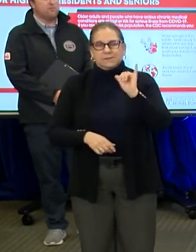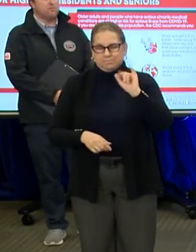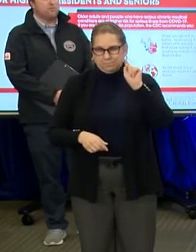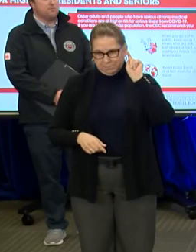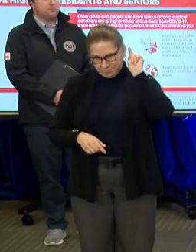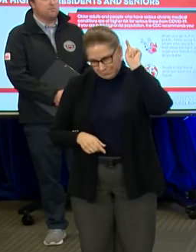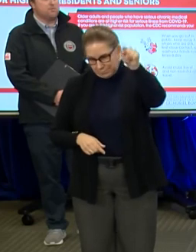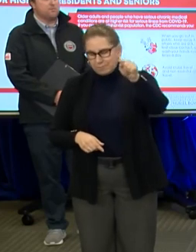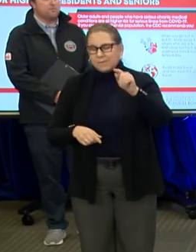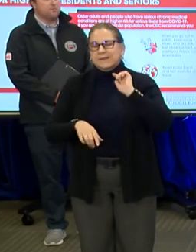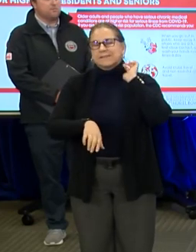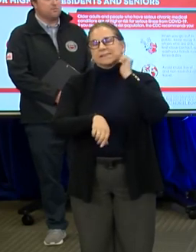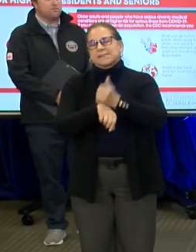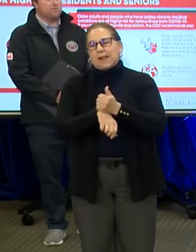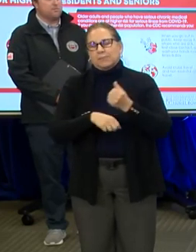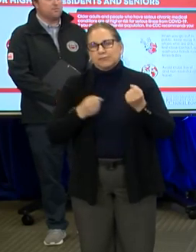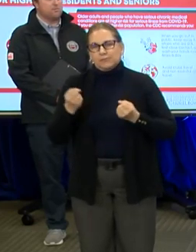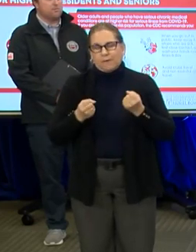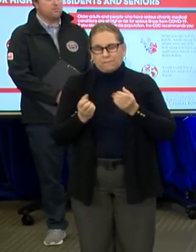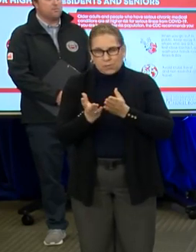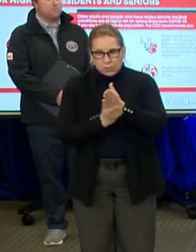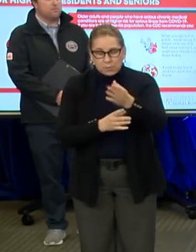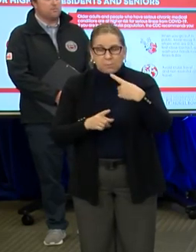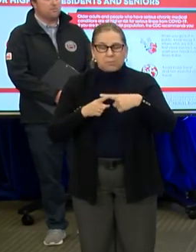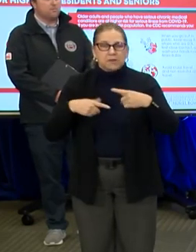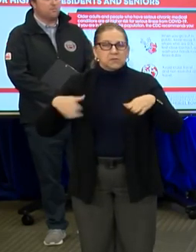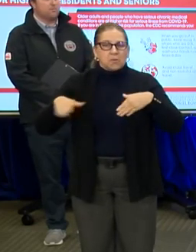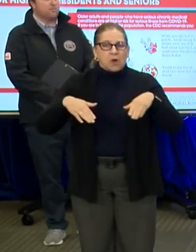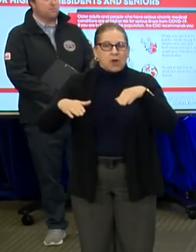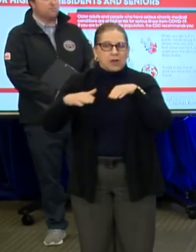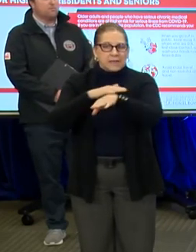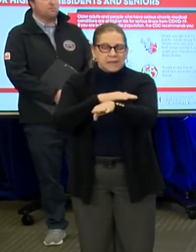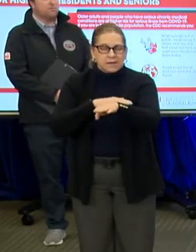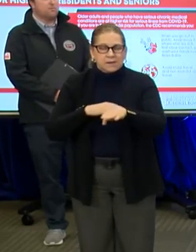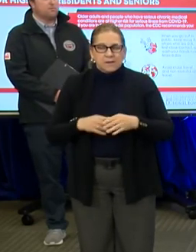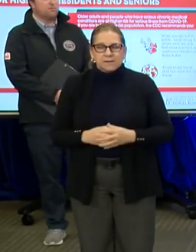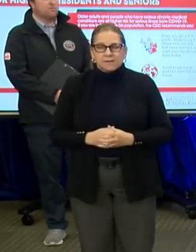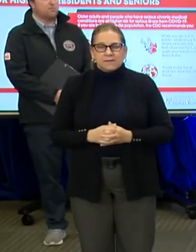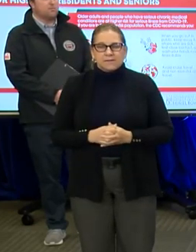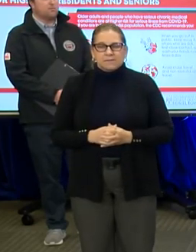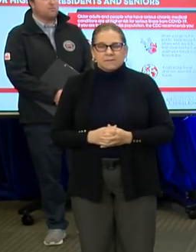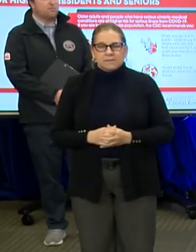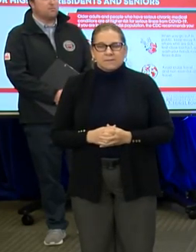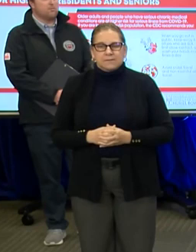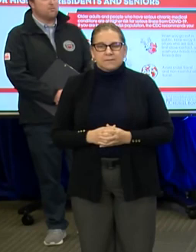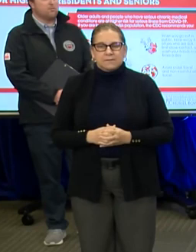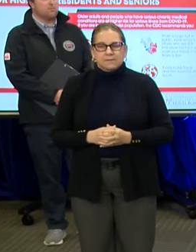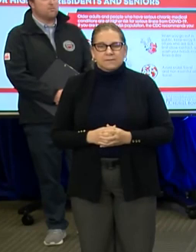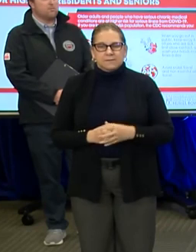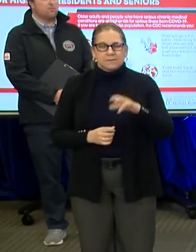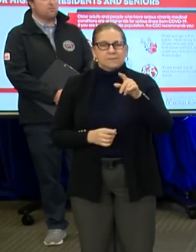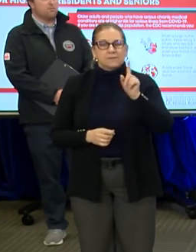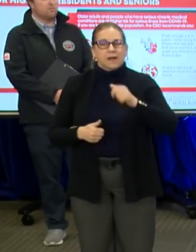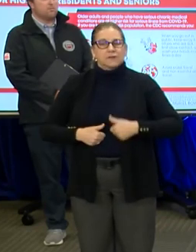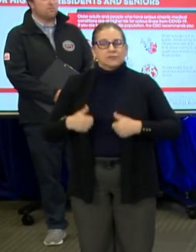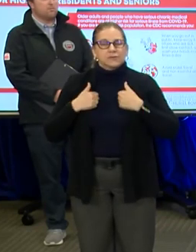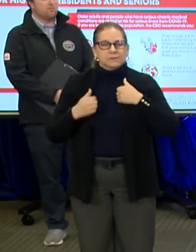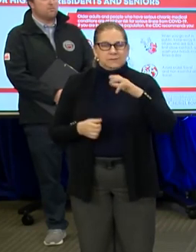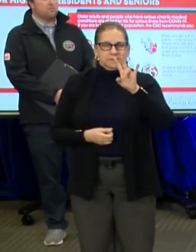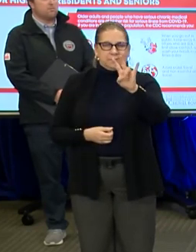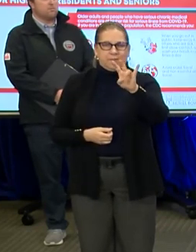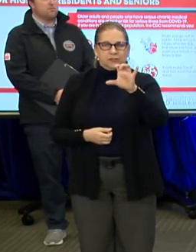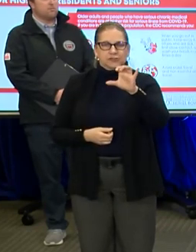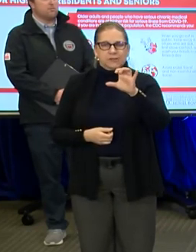Hill Medical Center, which is located at 700 2nd Street Northeast. They also have 5